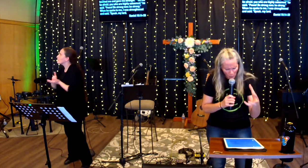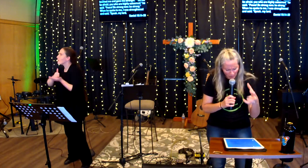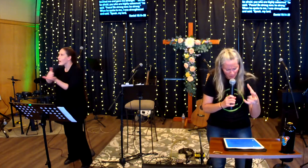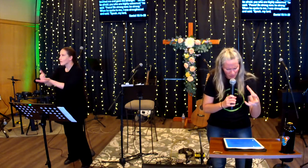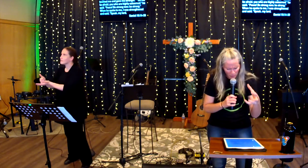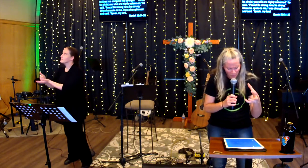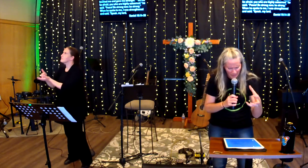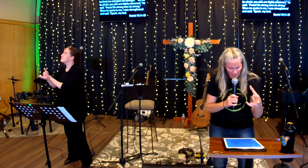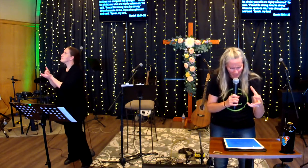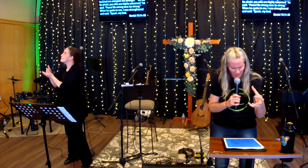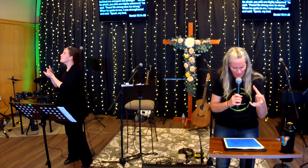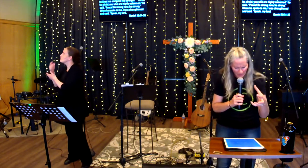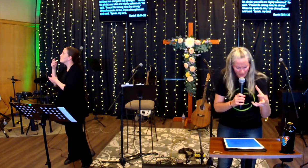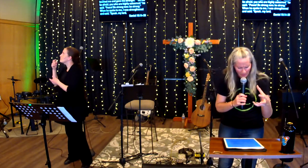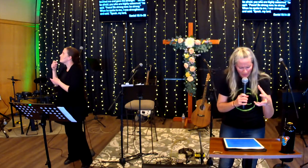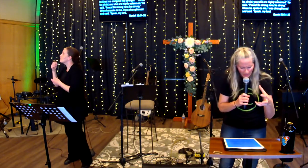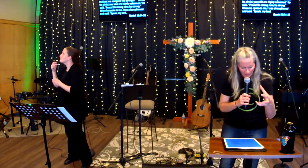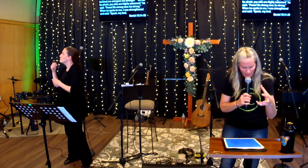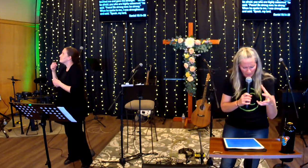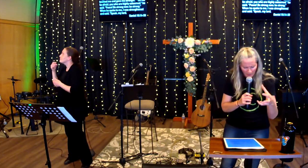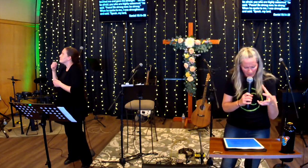each one of us to realize